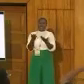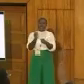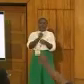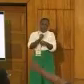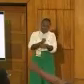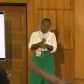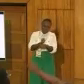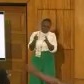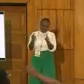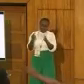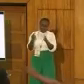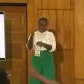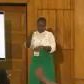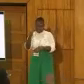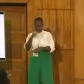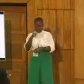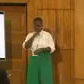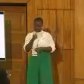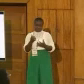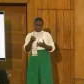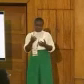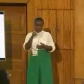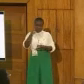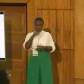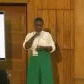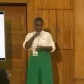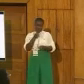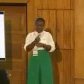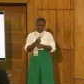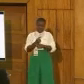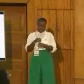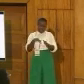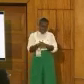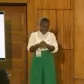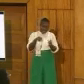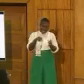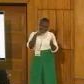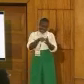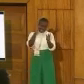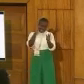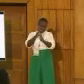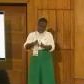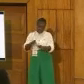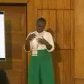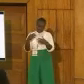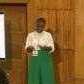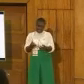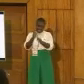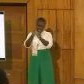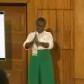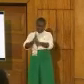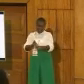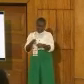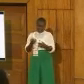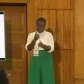they would definitely not have contributed to this percentage of viral suppression. So these results, what are the results of the 4 pillars which I just explained?